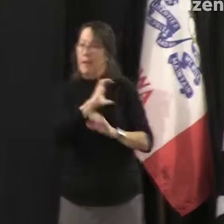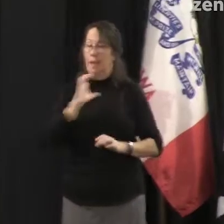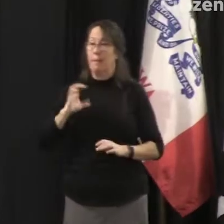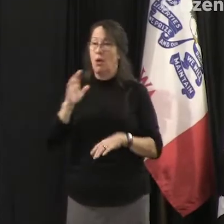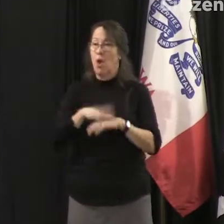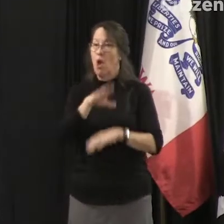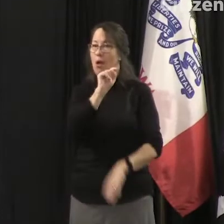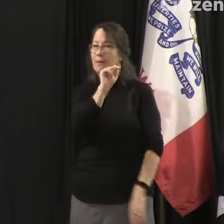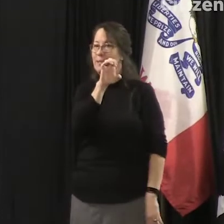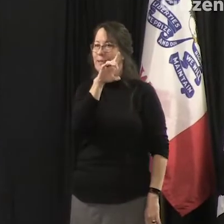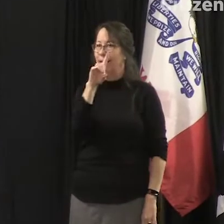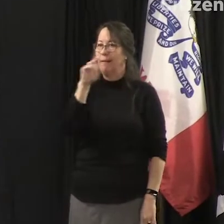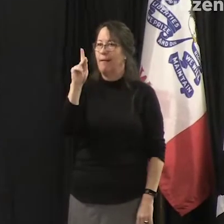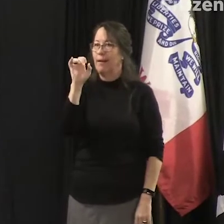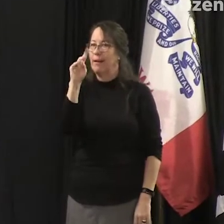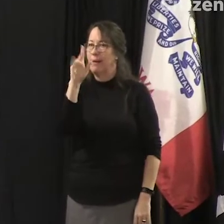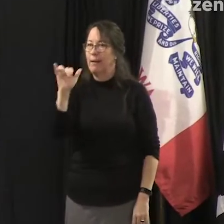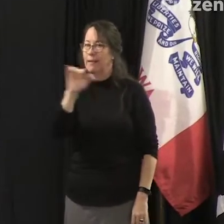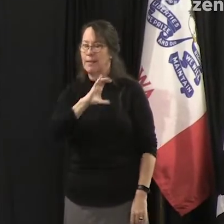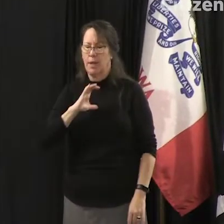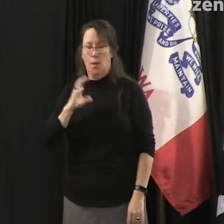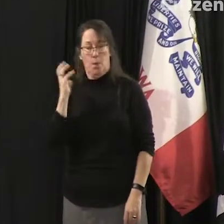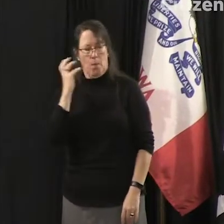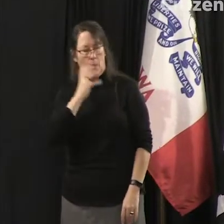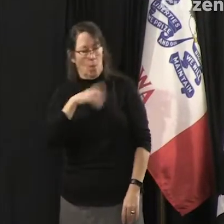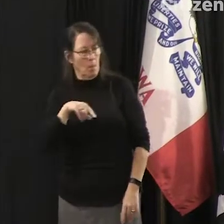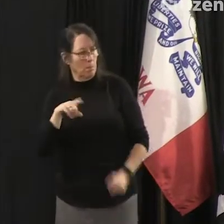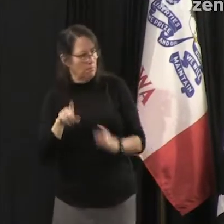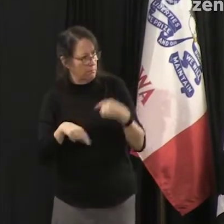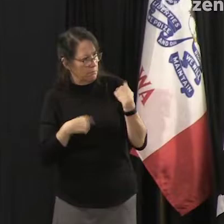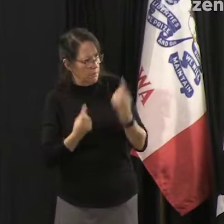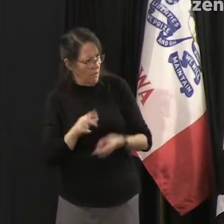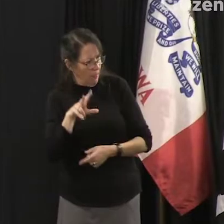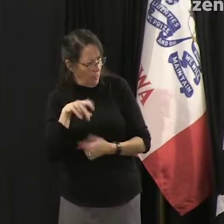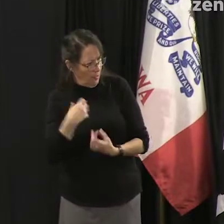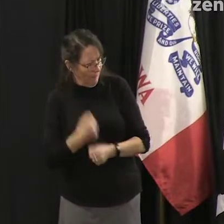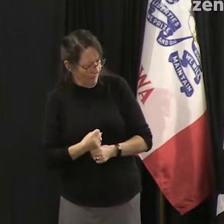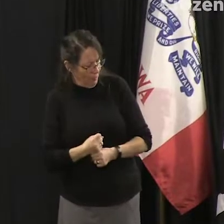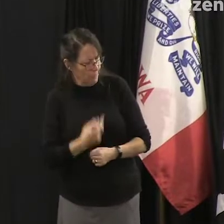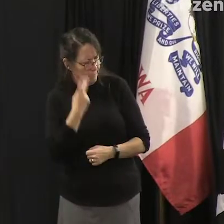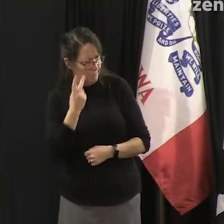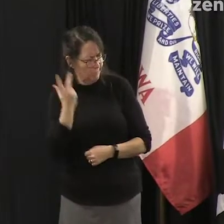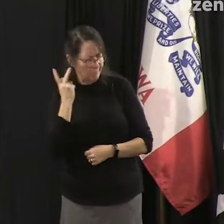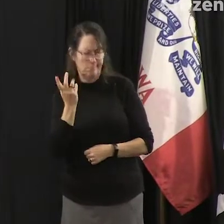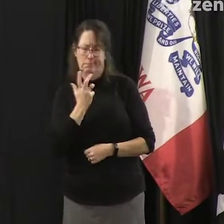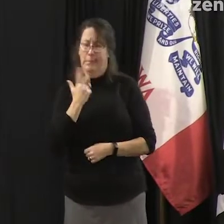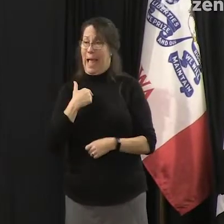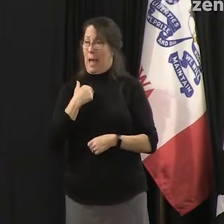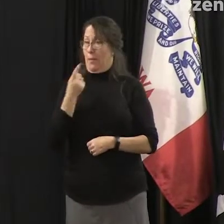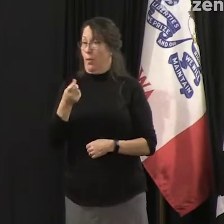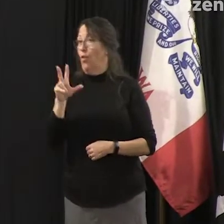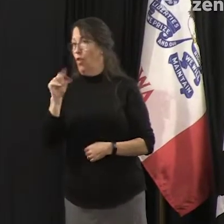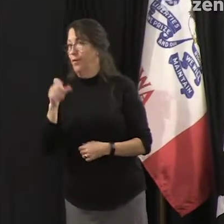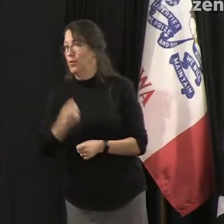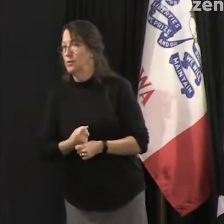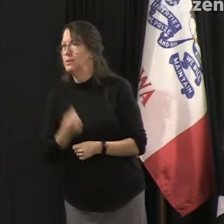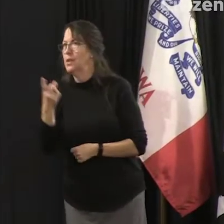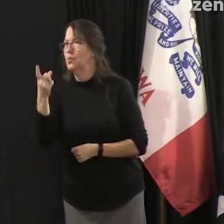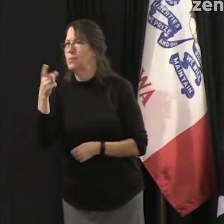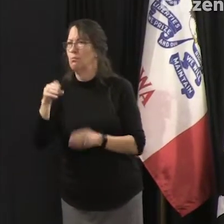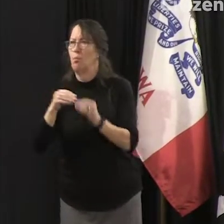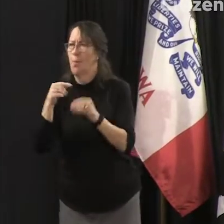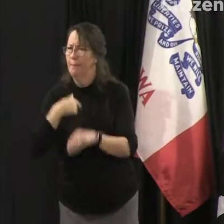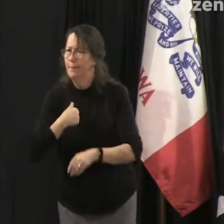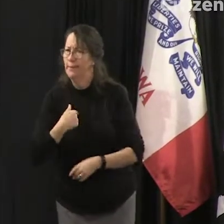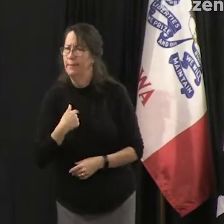on Ted Kennedy's committee. God, for almost, 30 years, I guess, now that I think about it. Well, I was there for 30 years. He was there